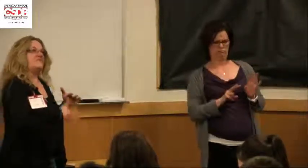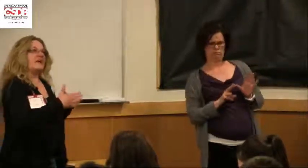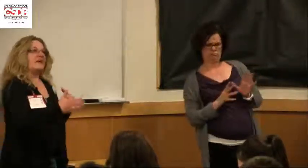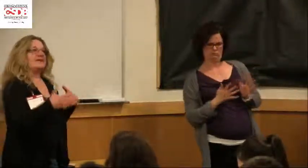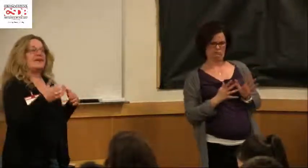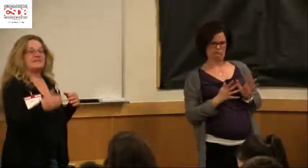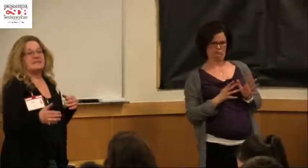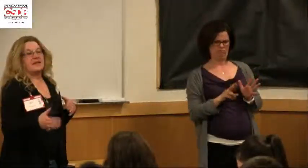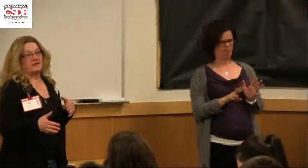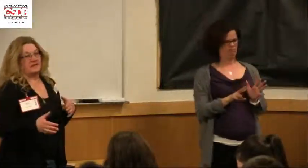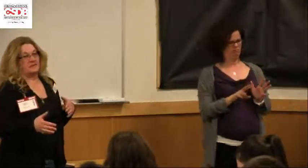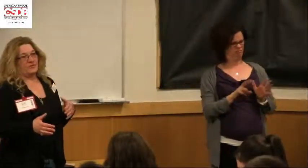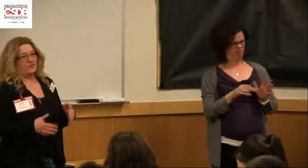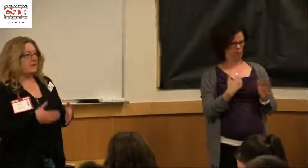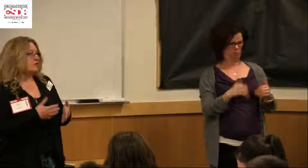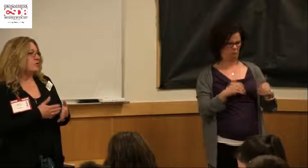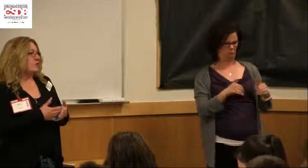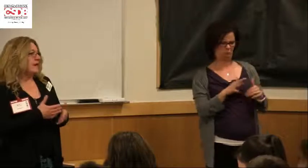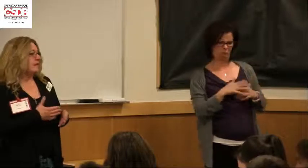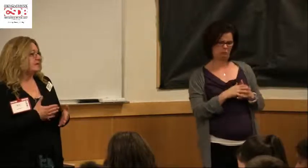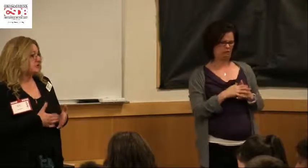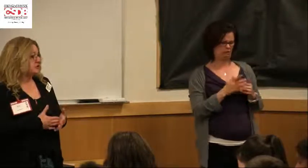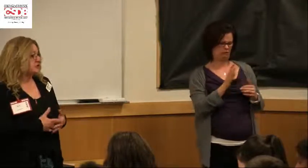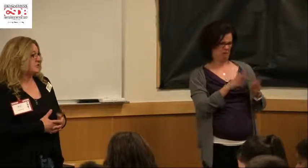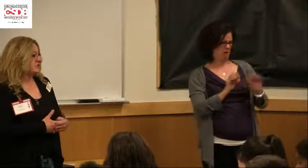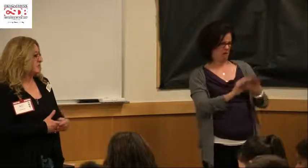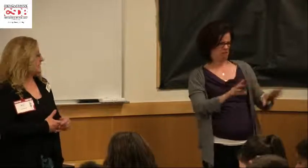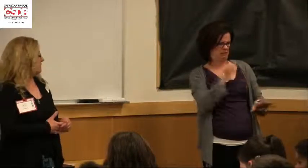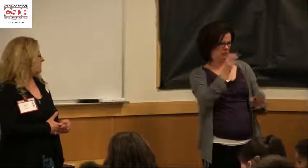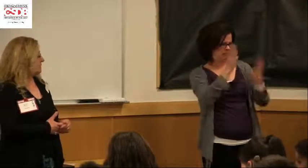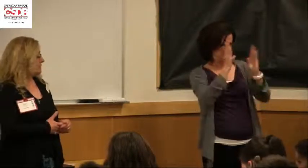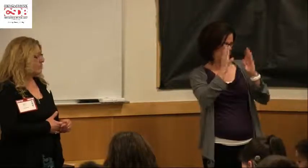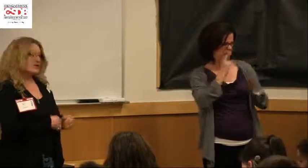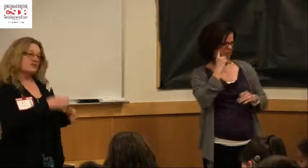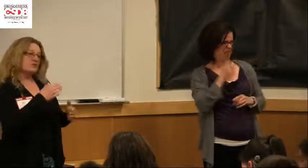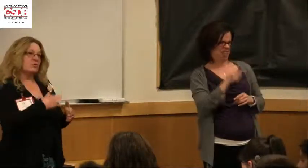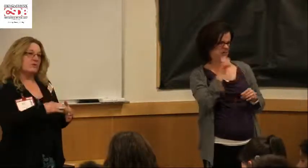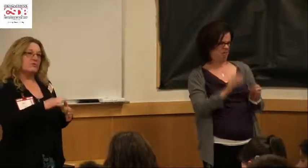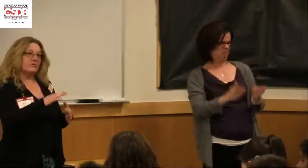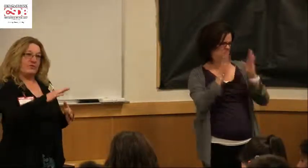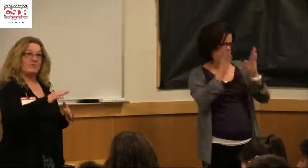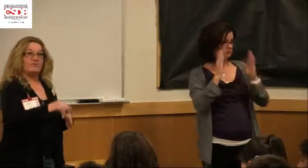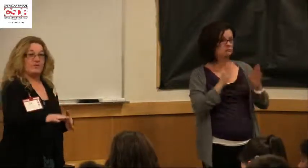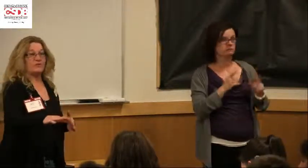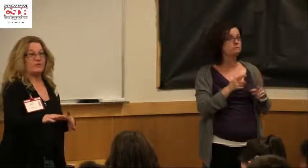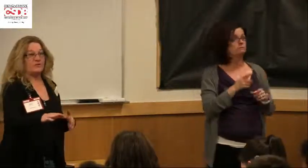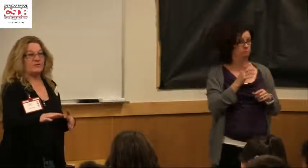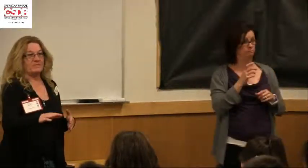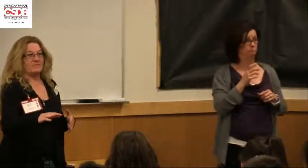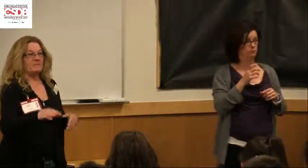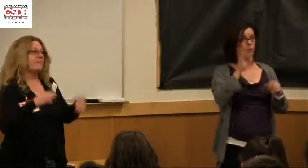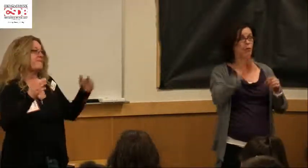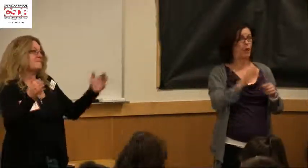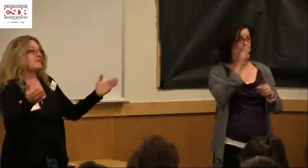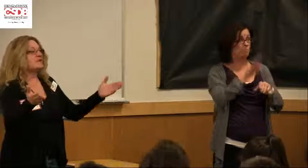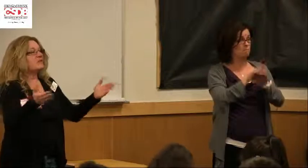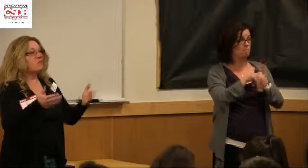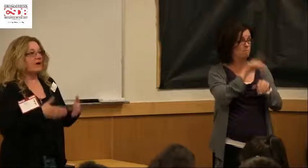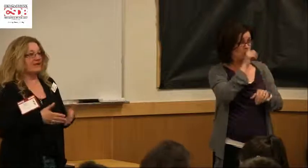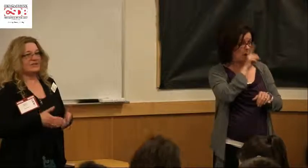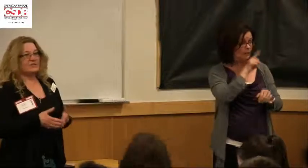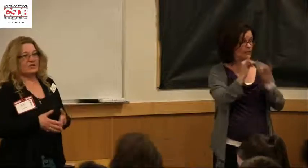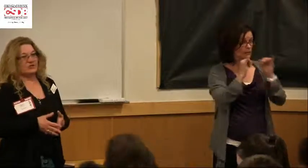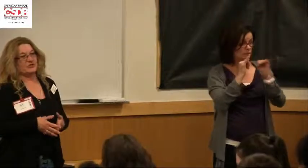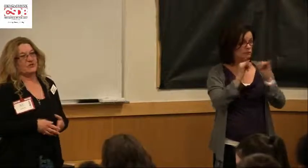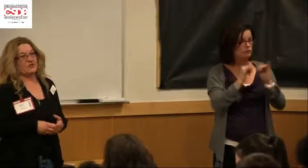they kind of look at it as a negative, that maybe you're not paying attention during the interview. So they will film you, and then